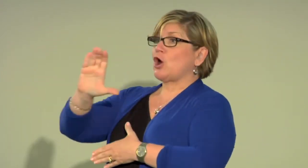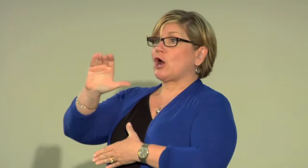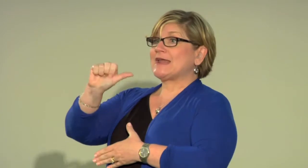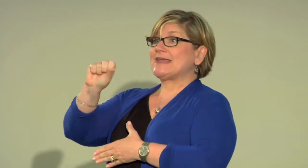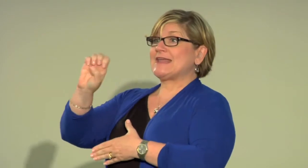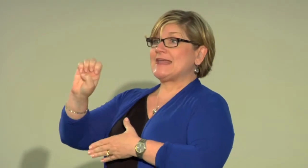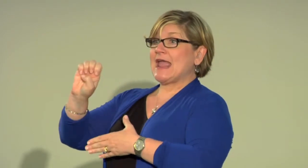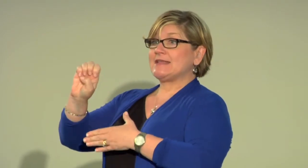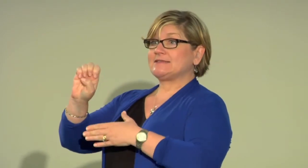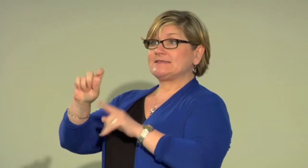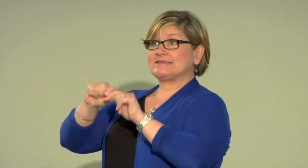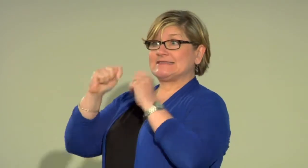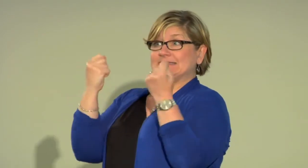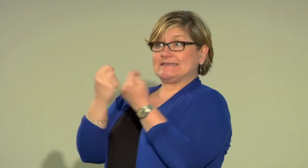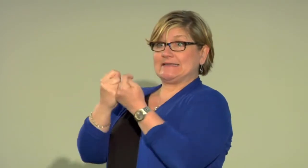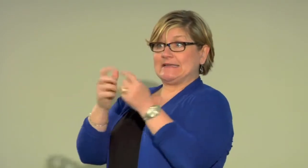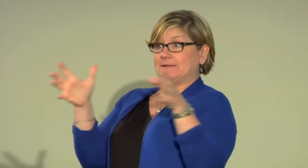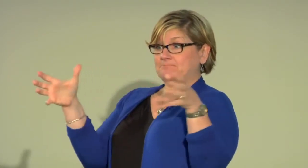disability.